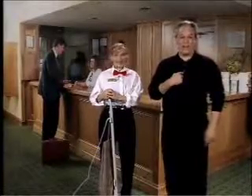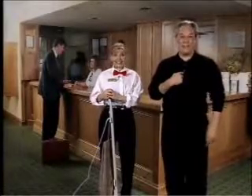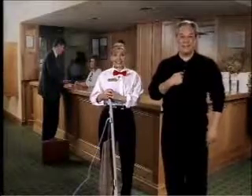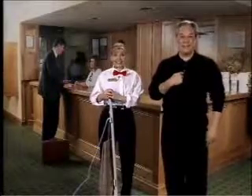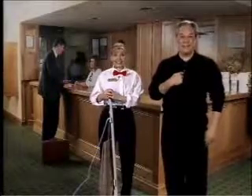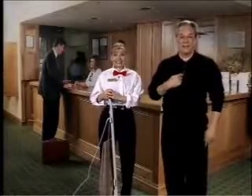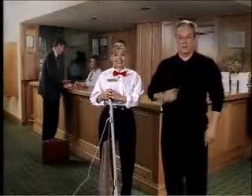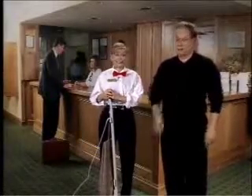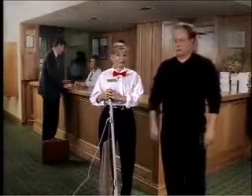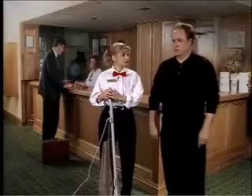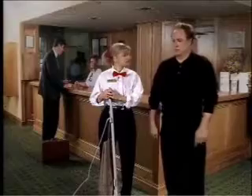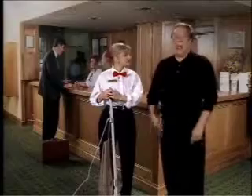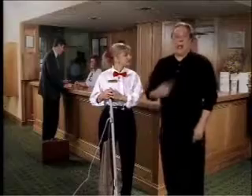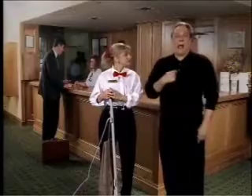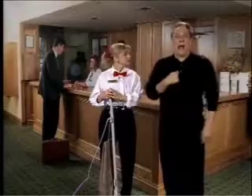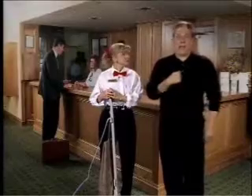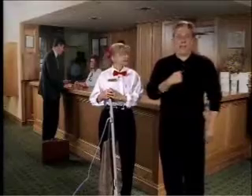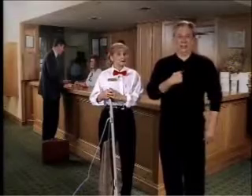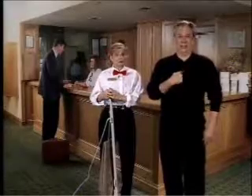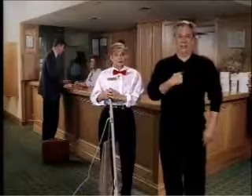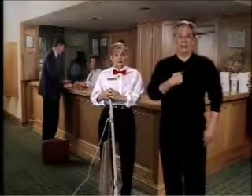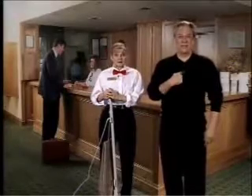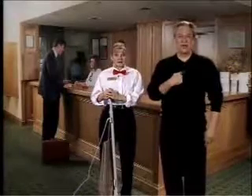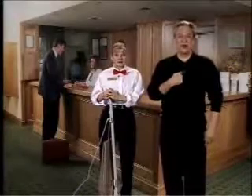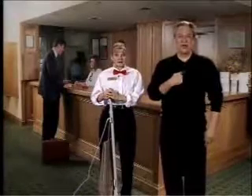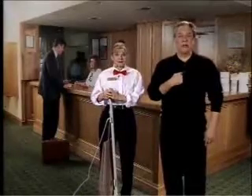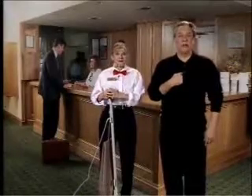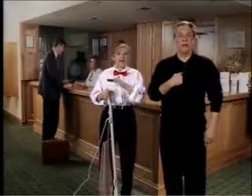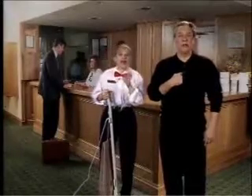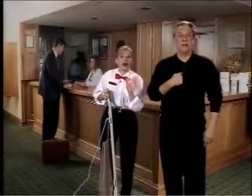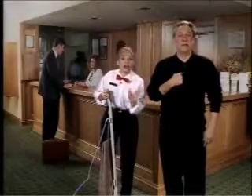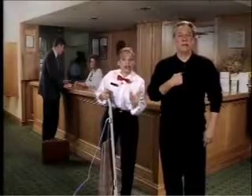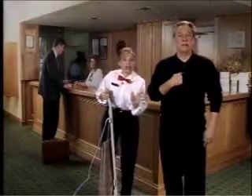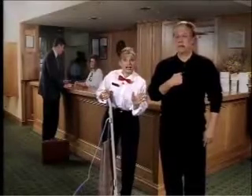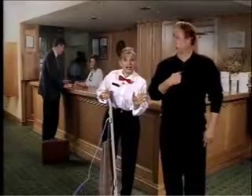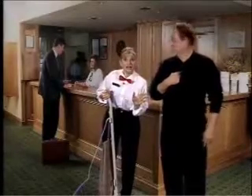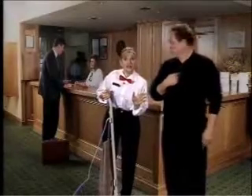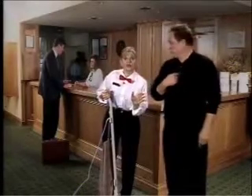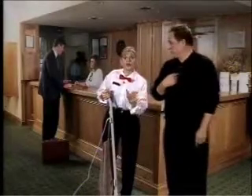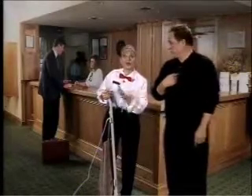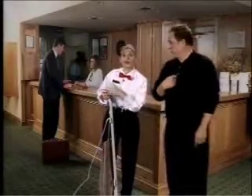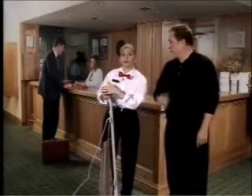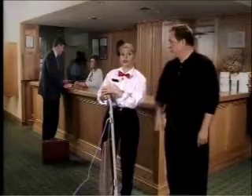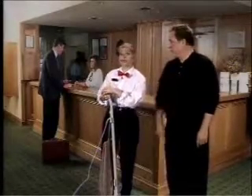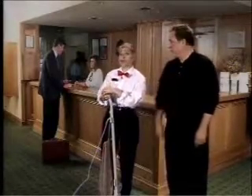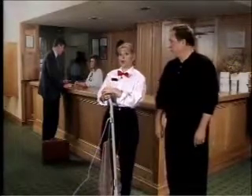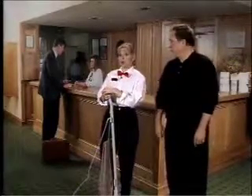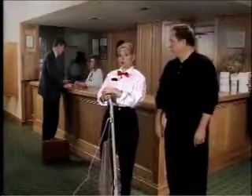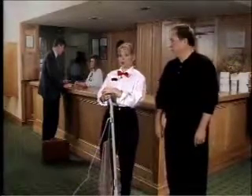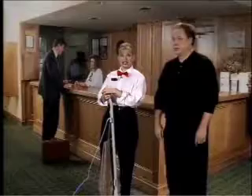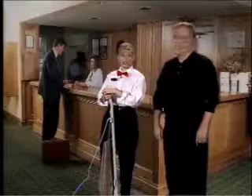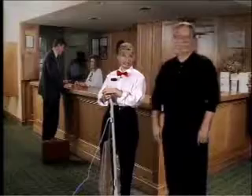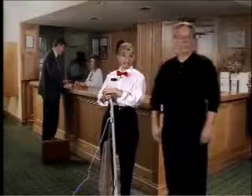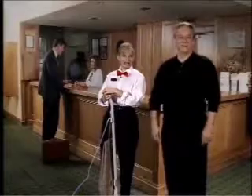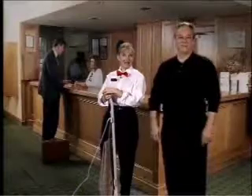raise? I'm being transferred? Now let's see how to express other types of questions in sign